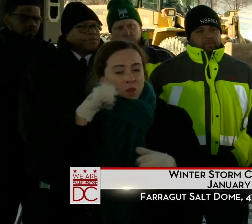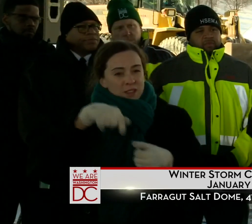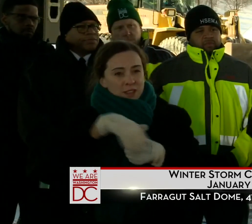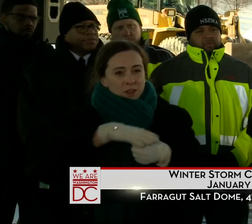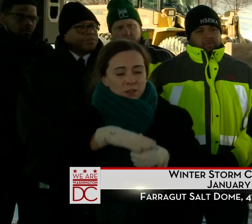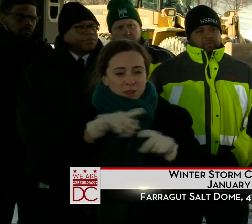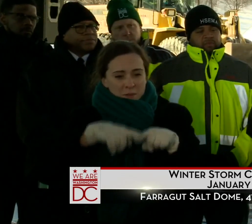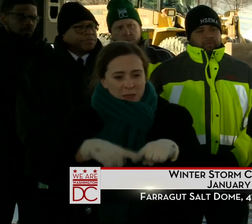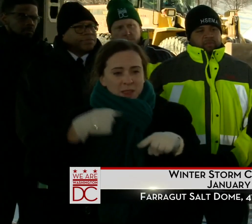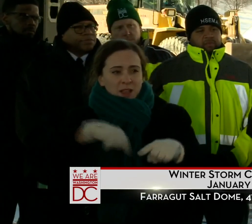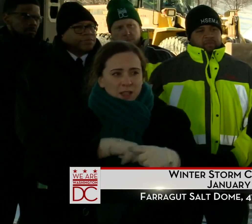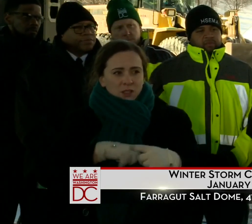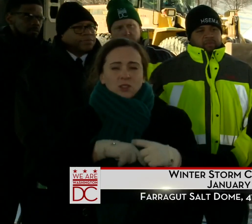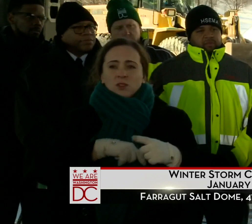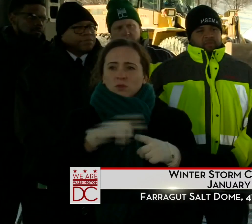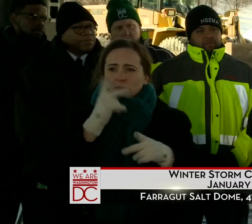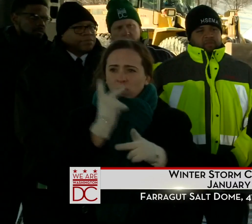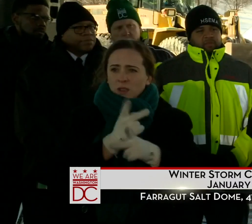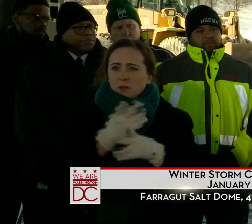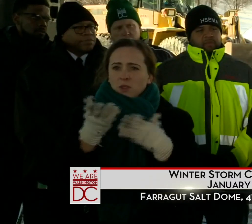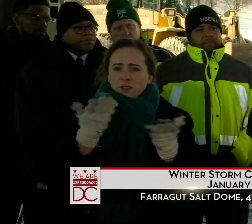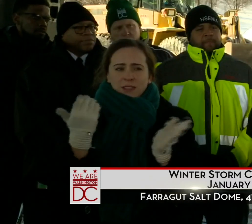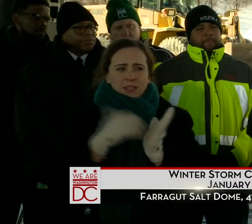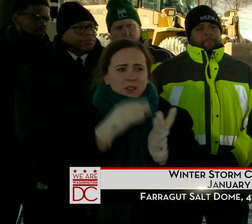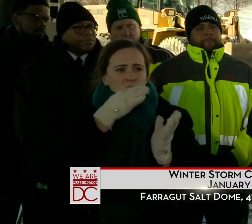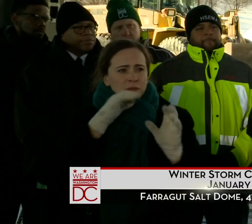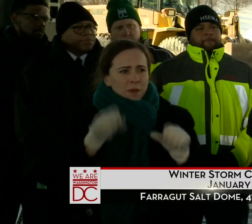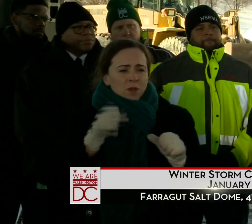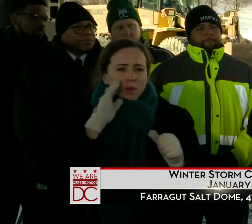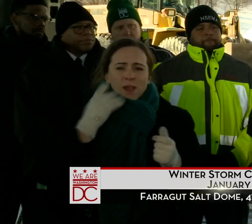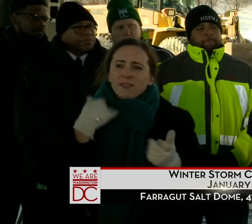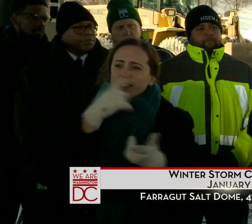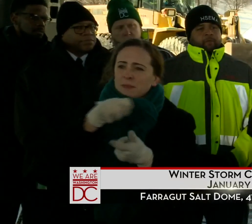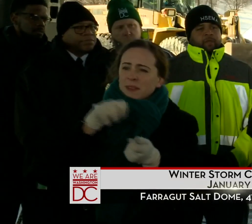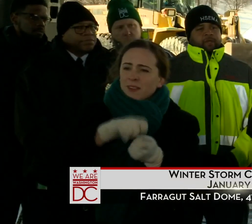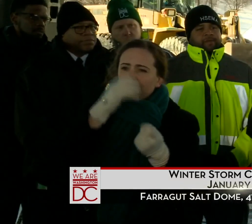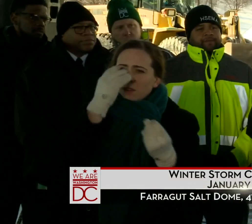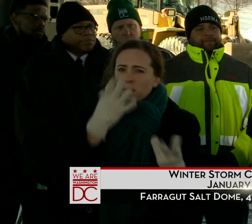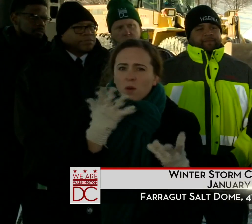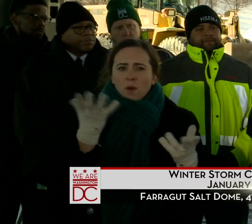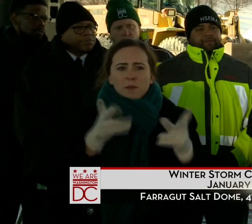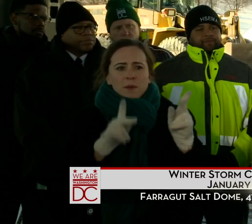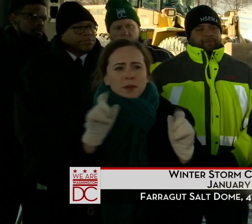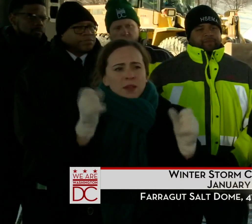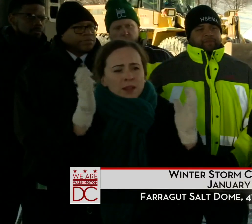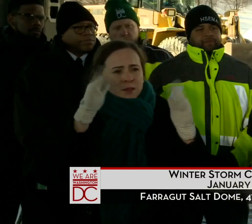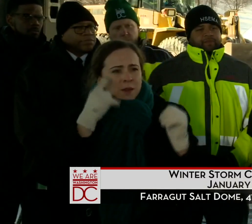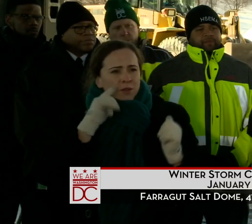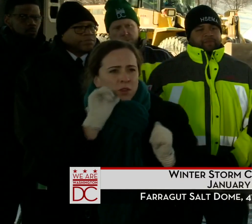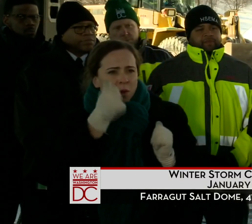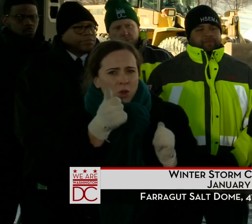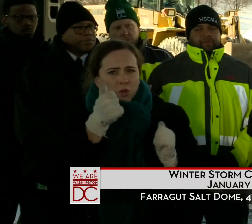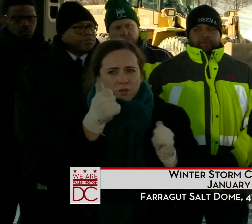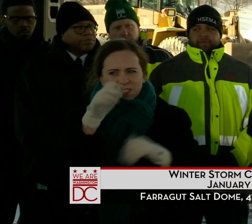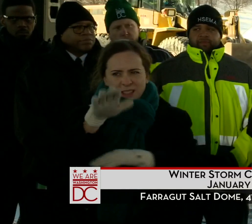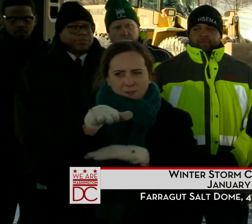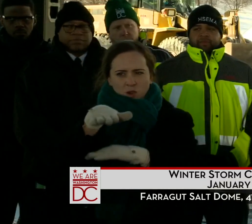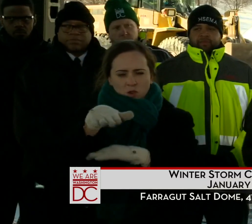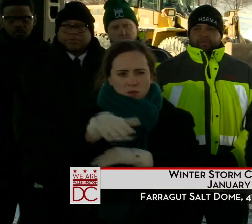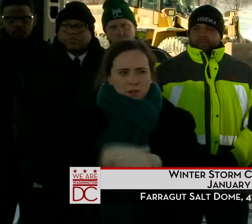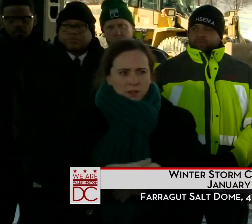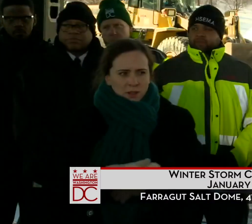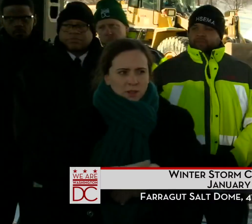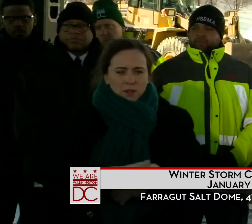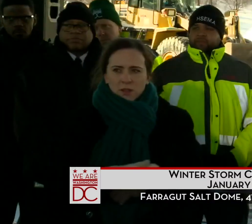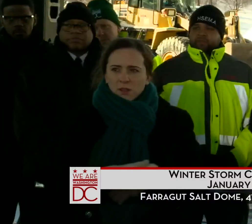us to get service restored as quickly as possible. We'll have detailed information on what folks can expect for tomorrow later this afternoon.